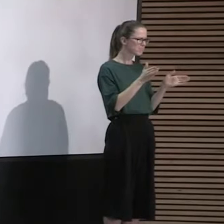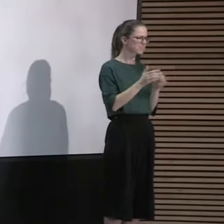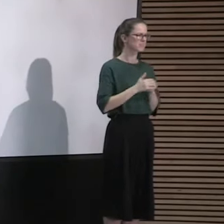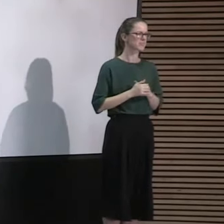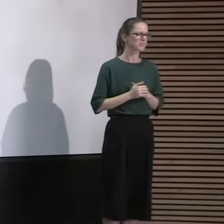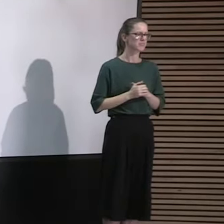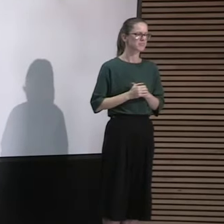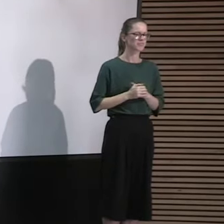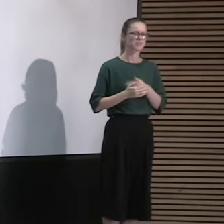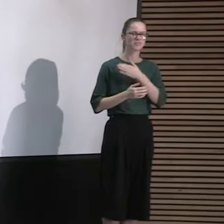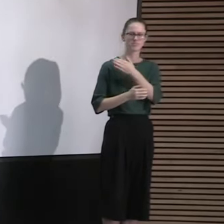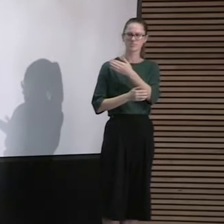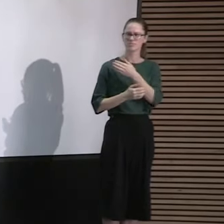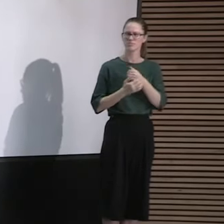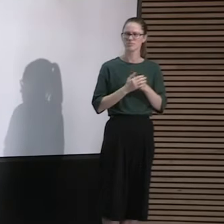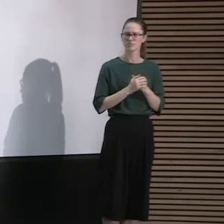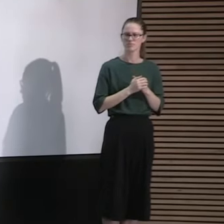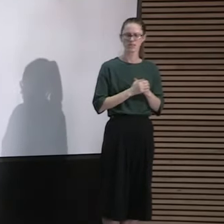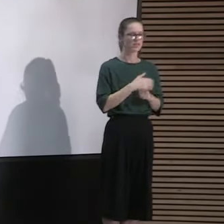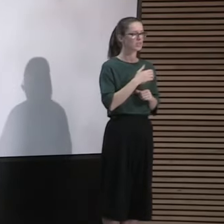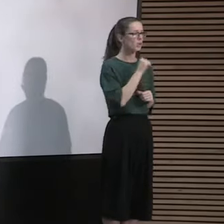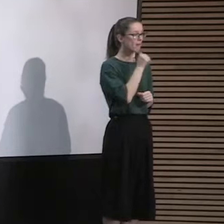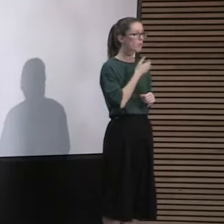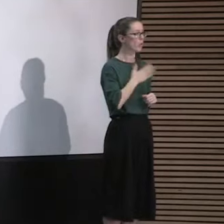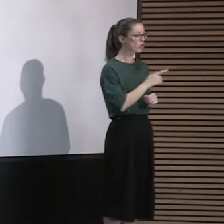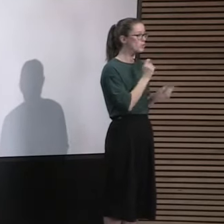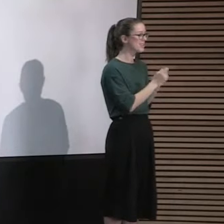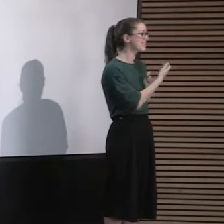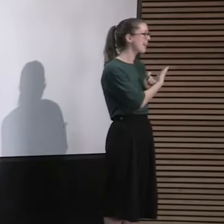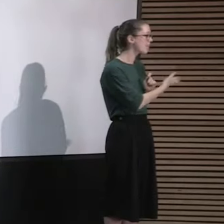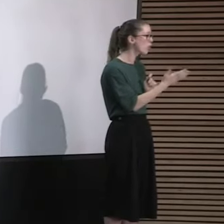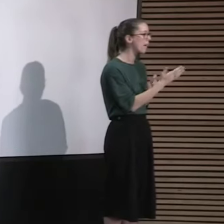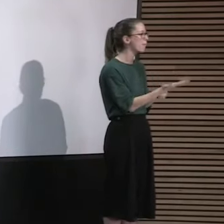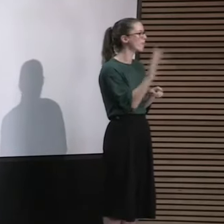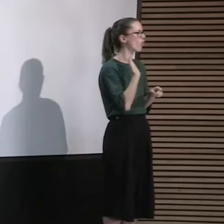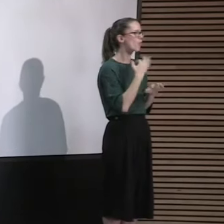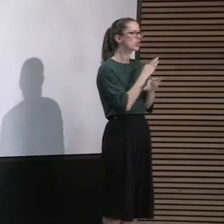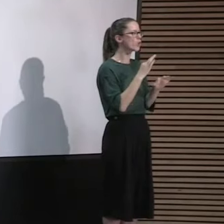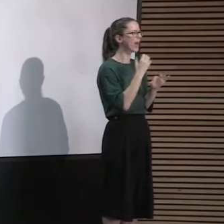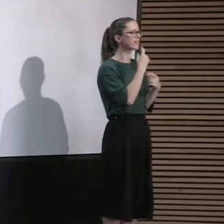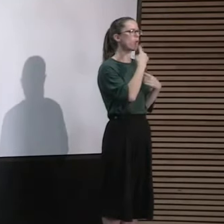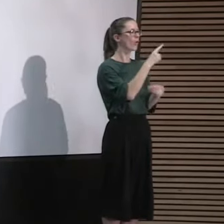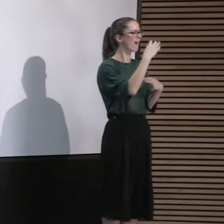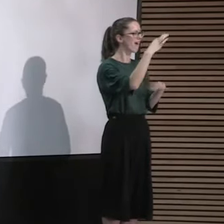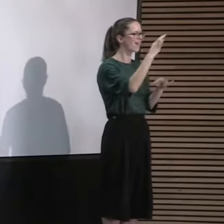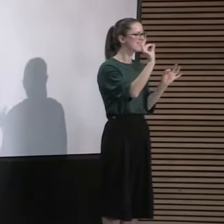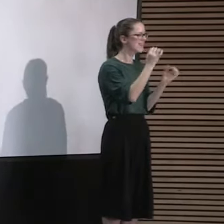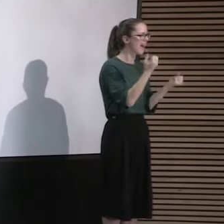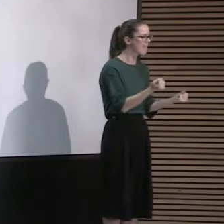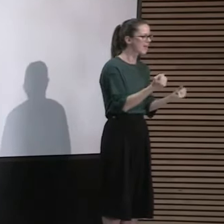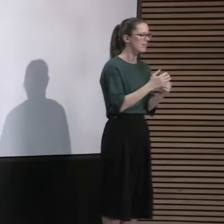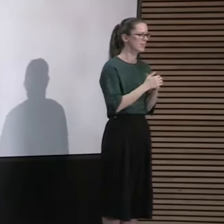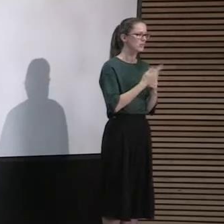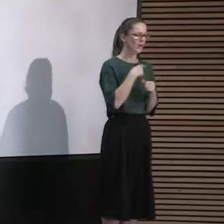have 100% across everybody, that the systems weren't in place for that. That one of the things that we know and we've identified to